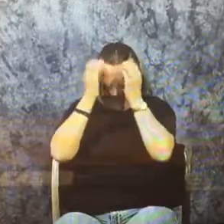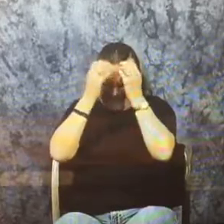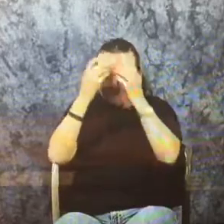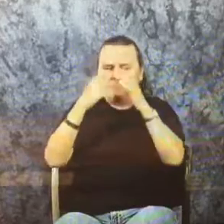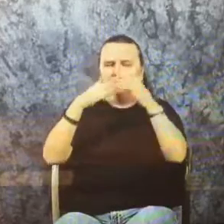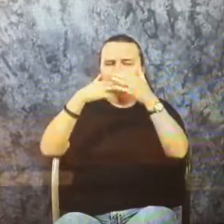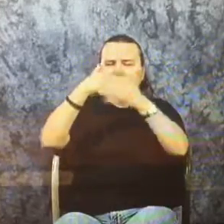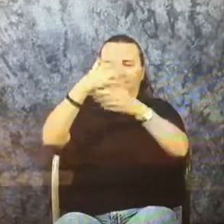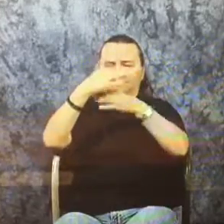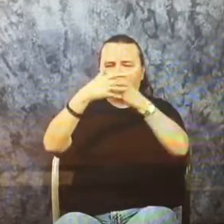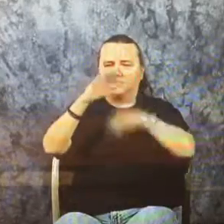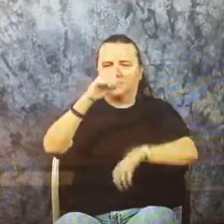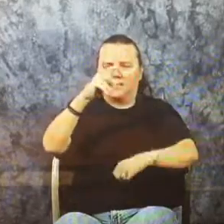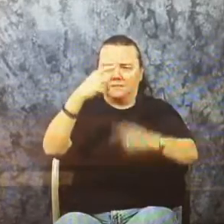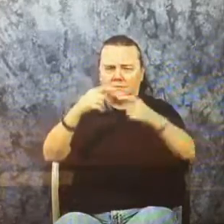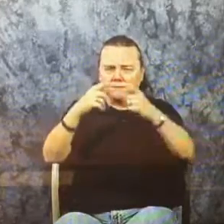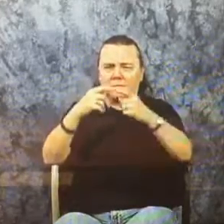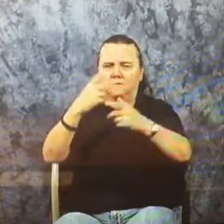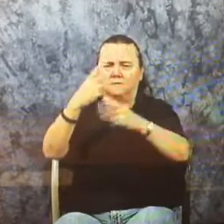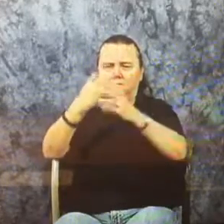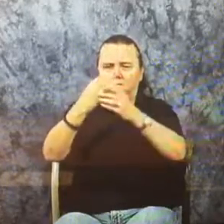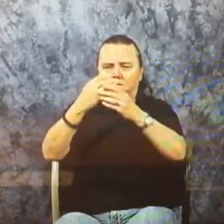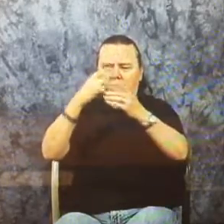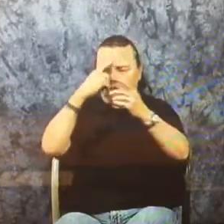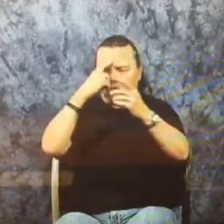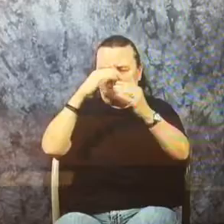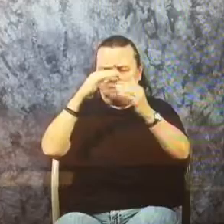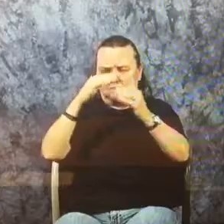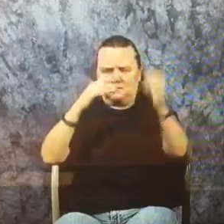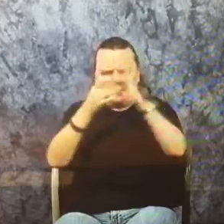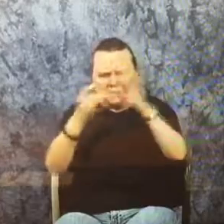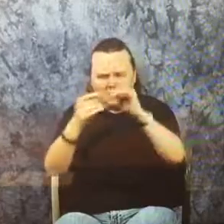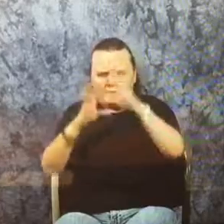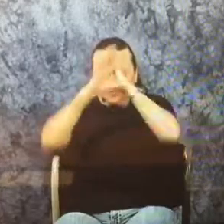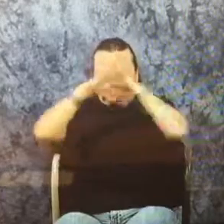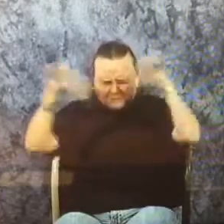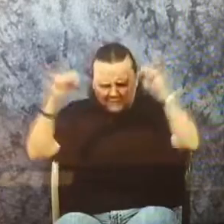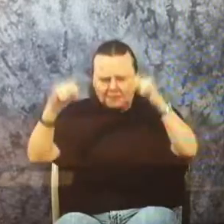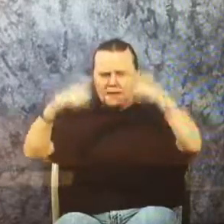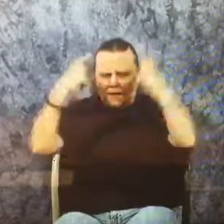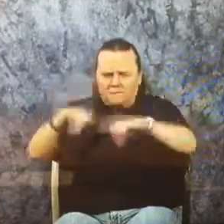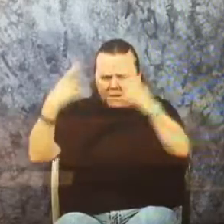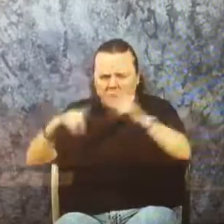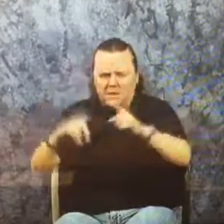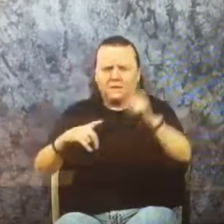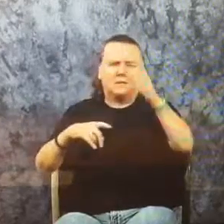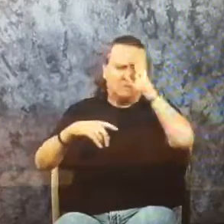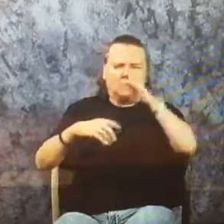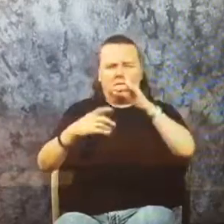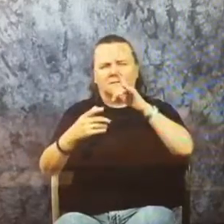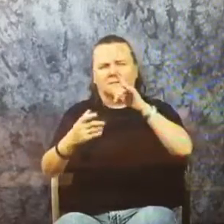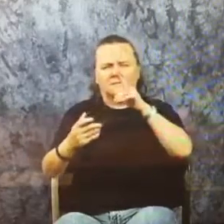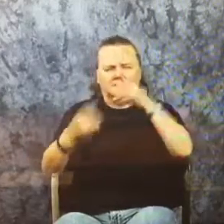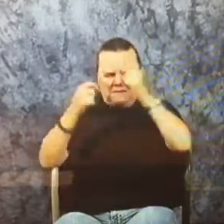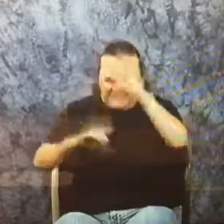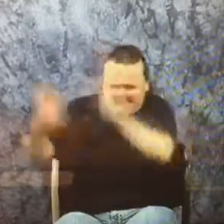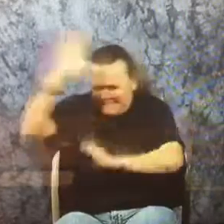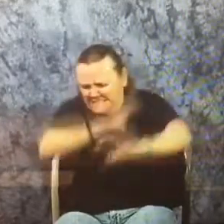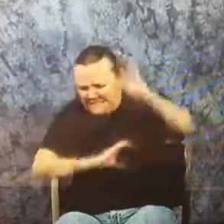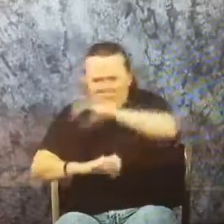getting inside my head about it, and as time progressed, I stopped thinking about it. There was a president,